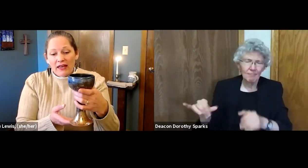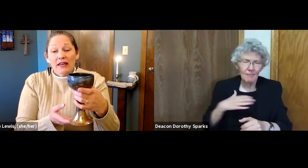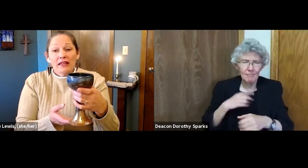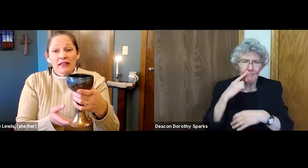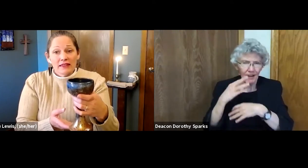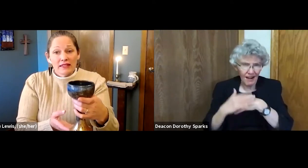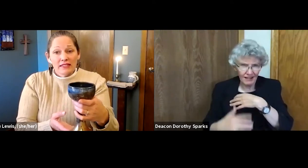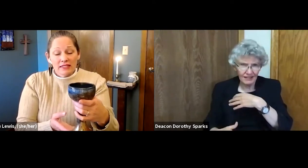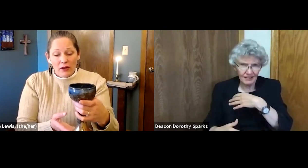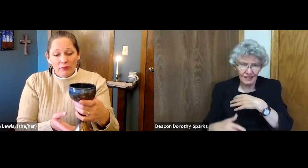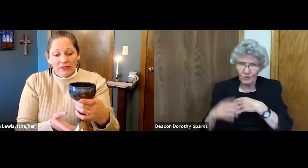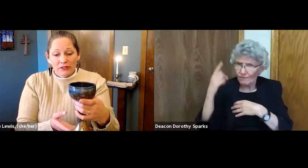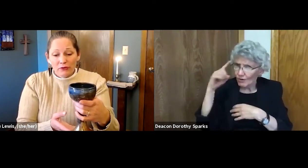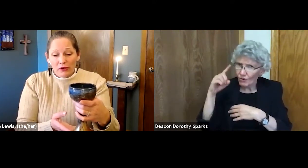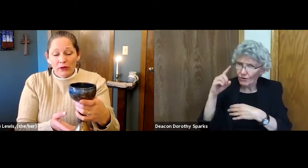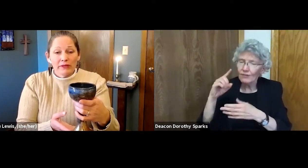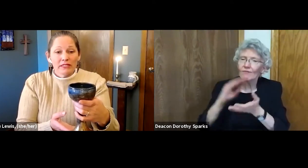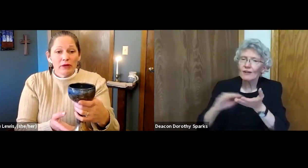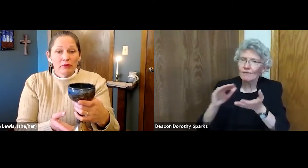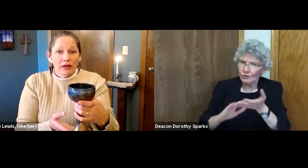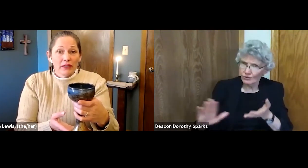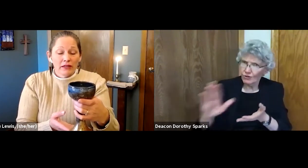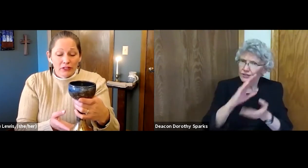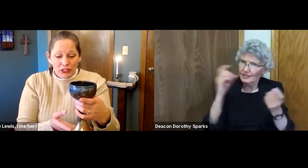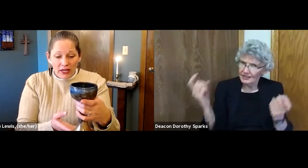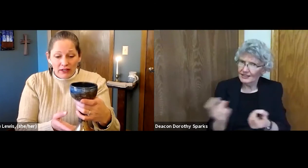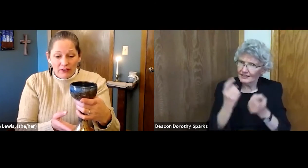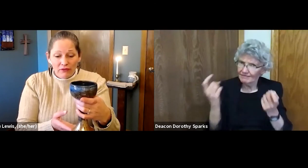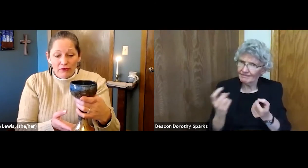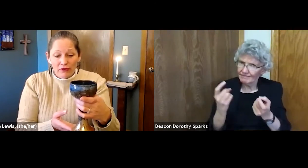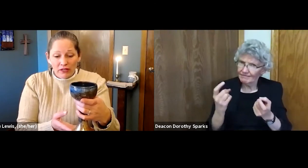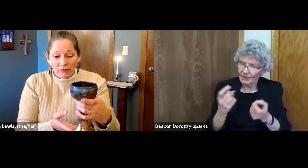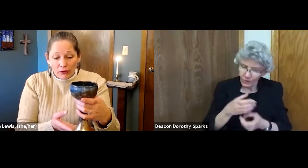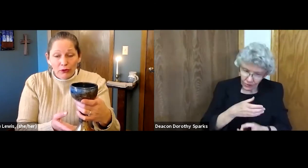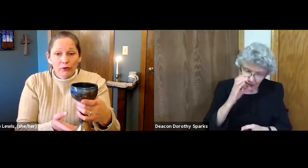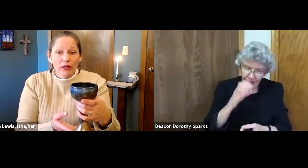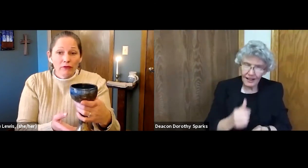saying, this cup is the new agreement in my blood, shed